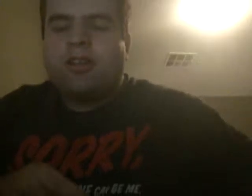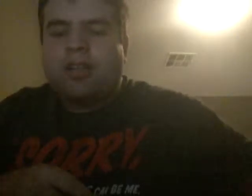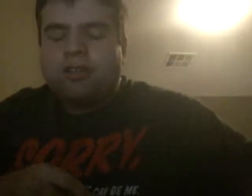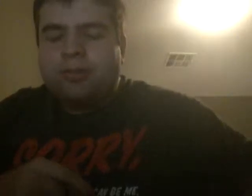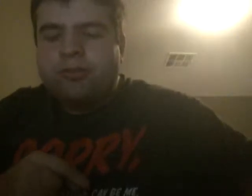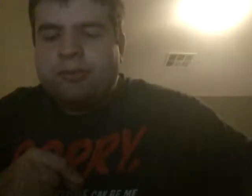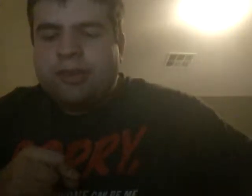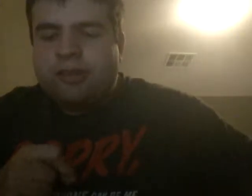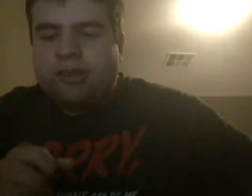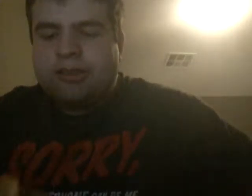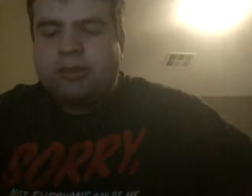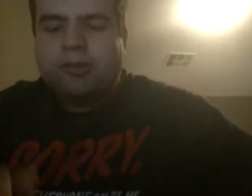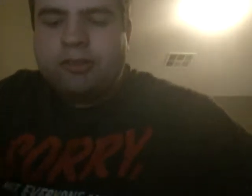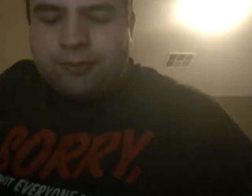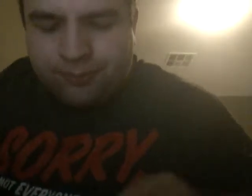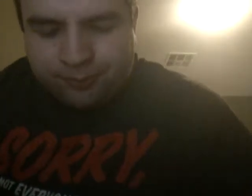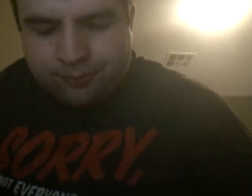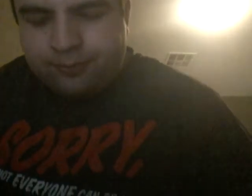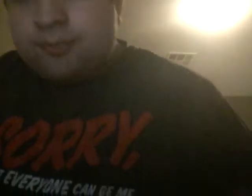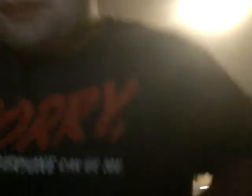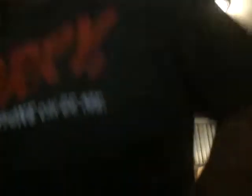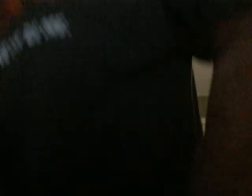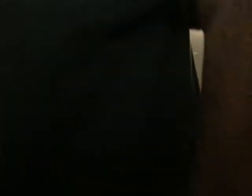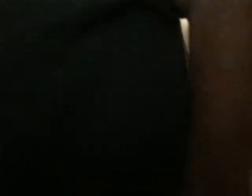Song goes out to Brooke Freeman, Erica, and Nicole Morrison.